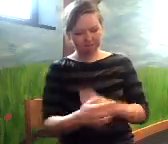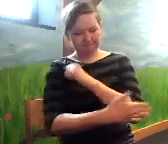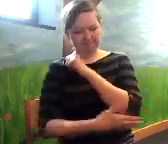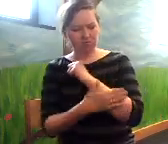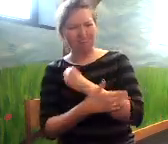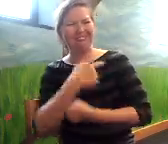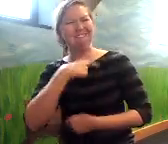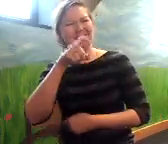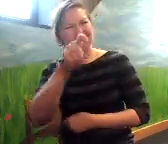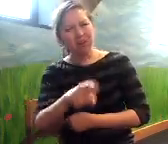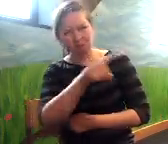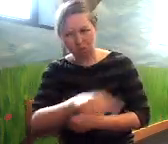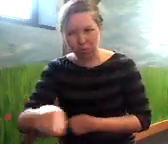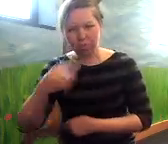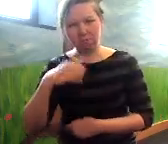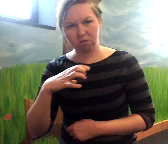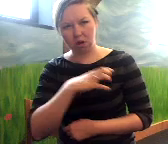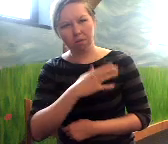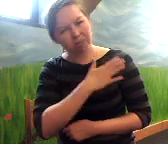nation. And so at this point, Johnson